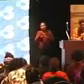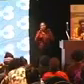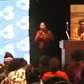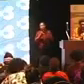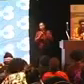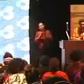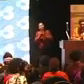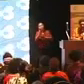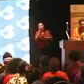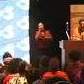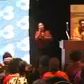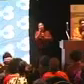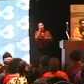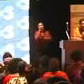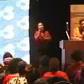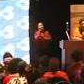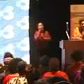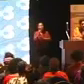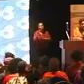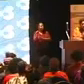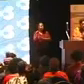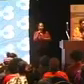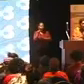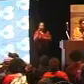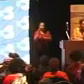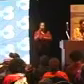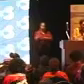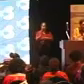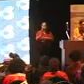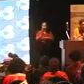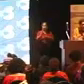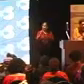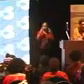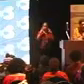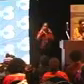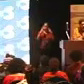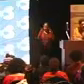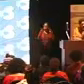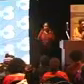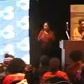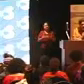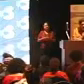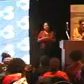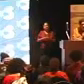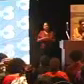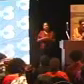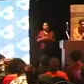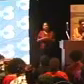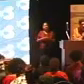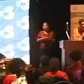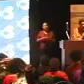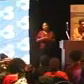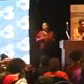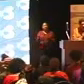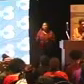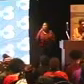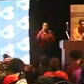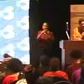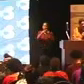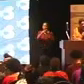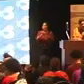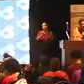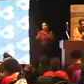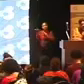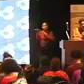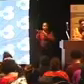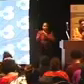grow. Do not limit yourselves. Do not limit your business. The options are there. So